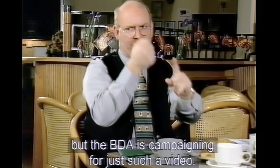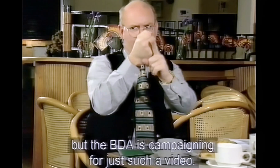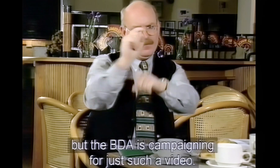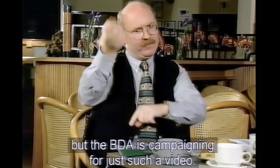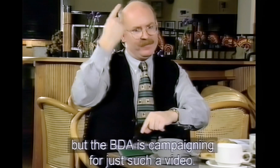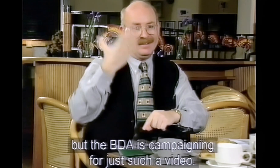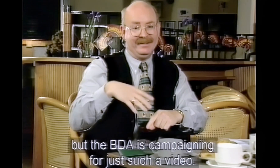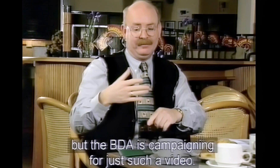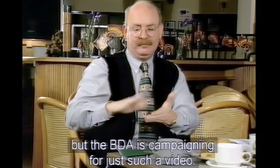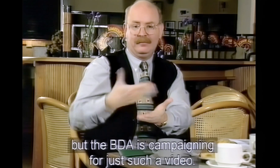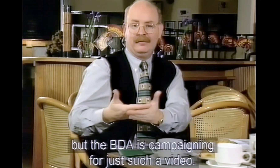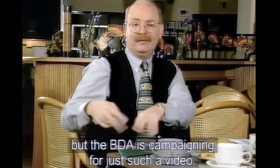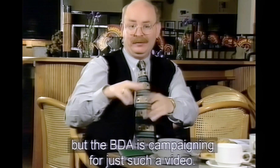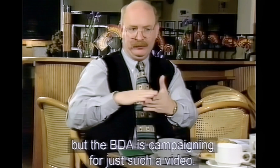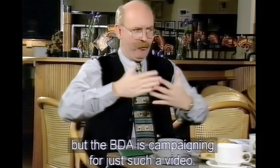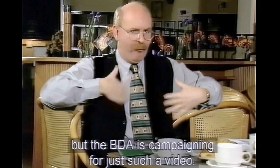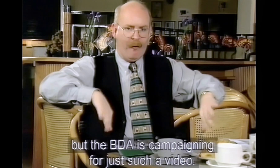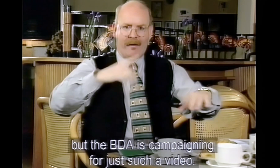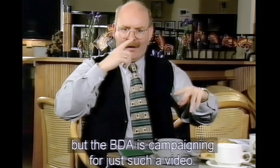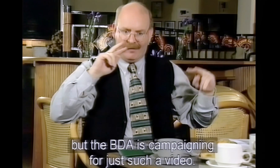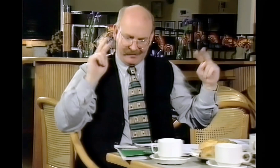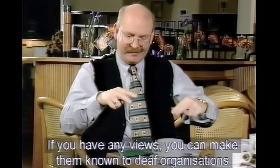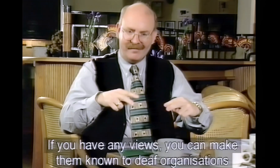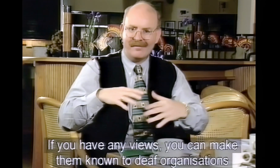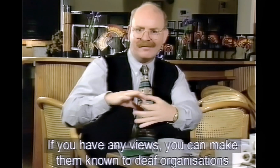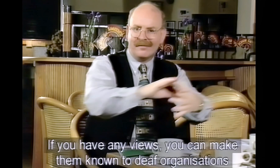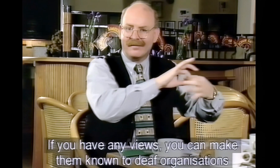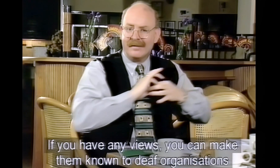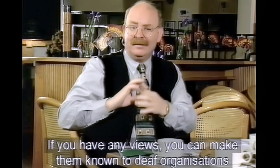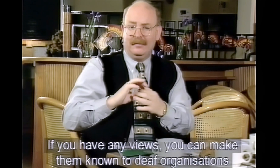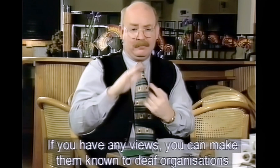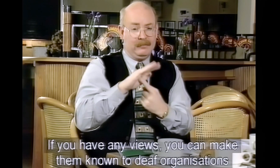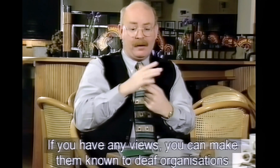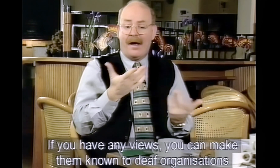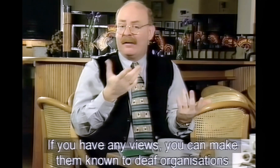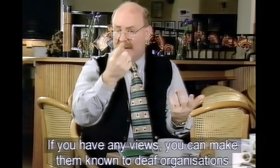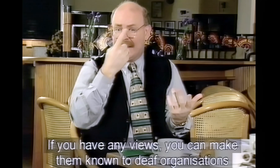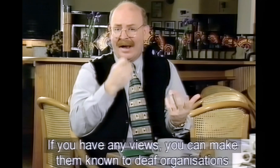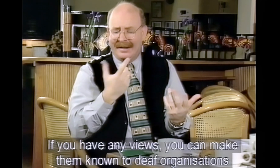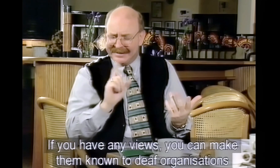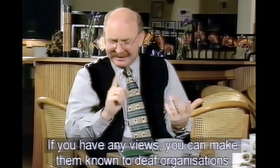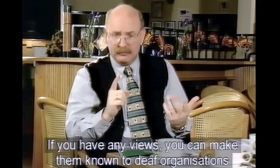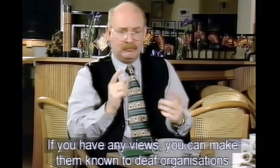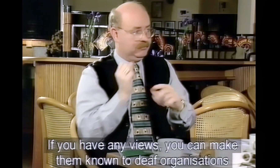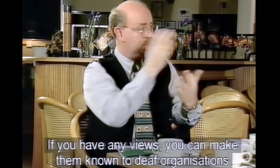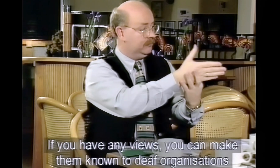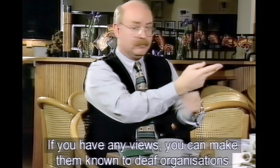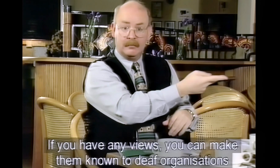BDA is campaigning for just such a video so that we can all be involved in the discussion. If you have any views, you can make them known to the